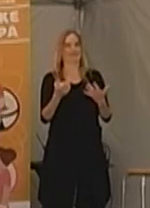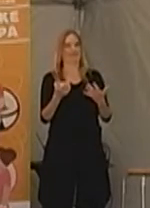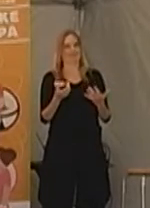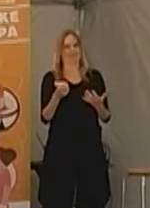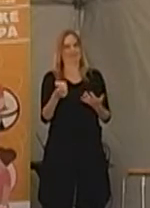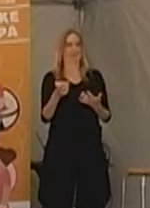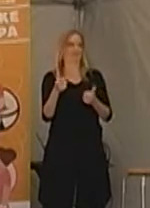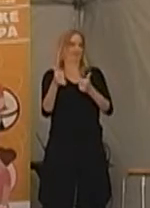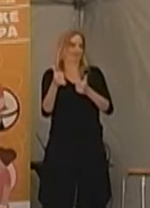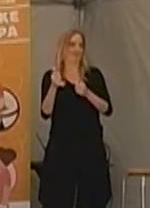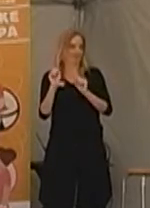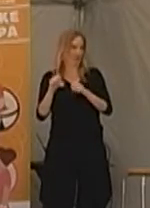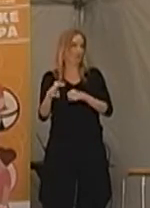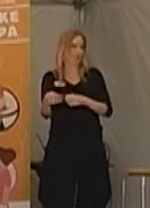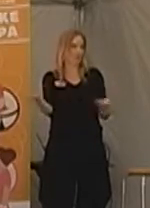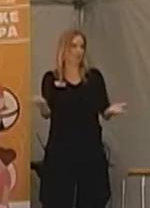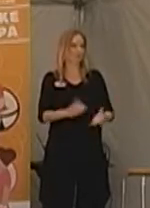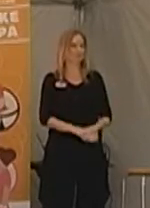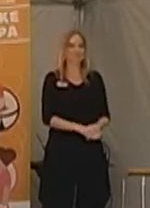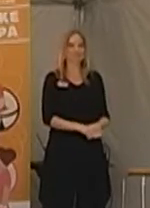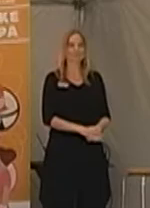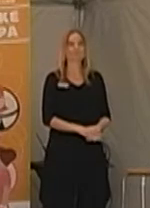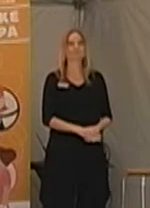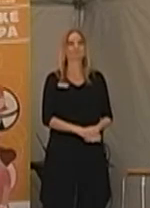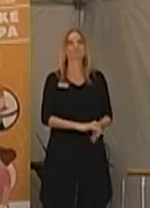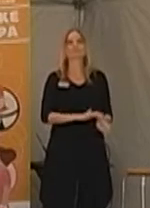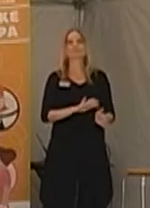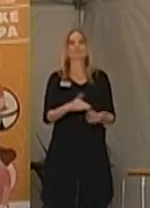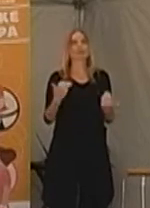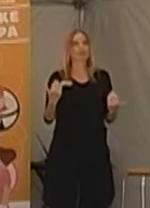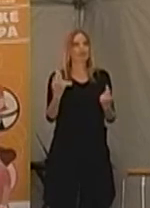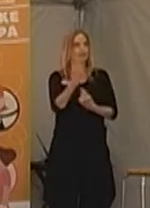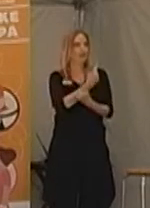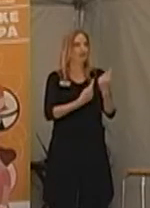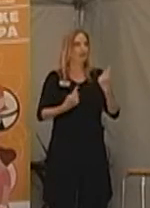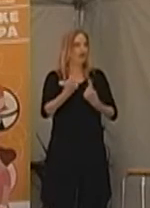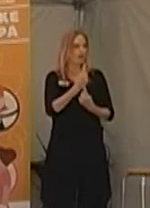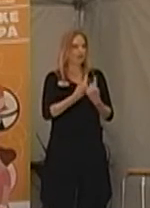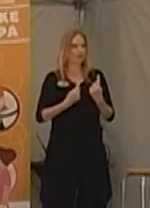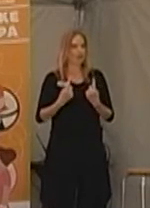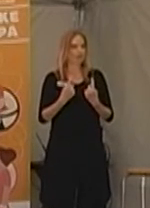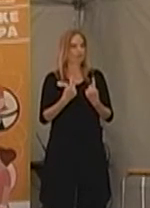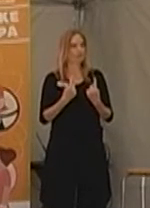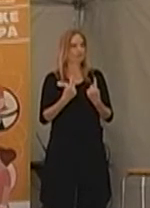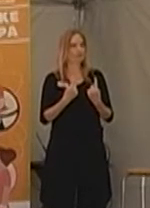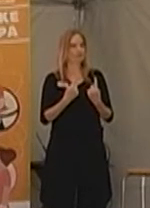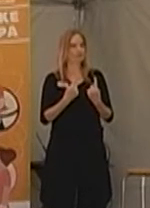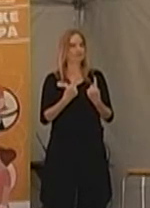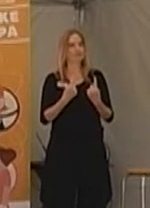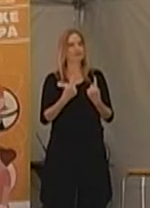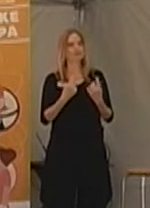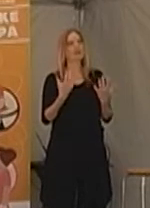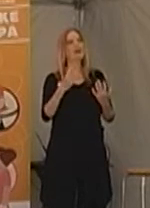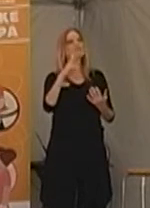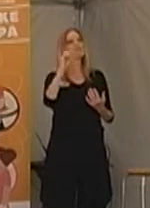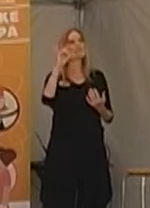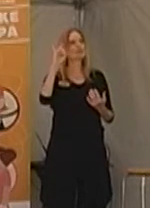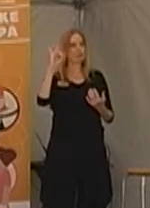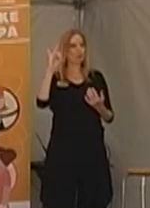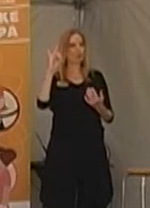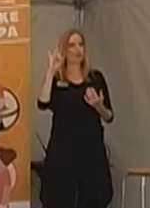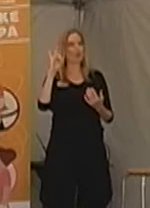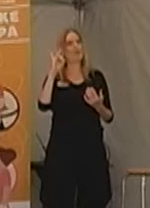one. And this discussion is going to be shown at Viru Folk